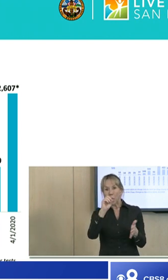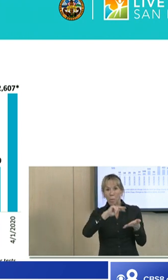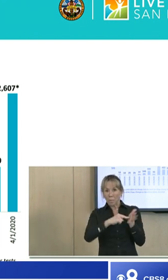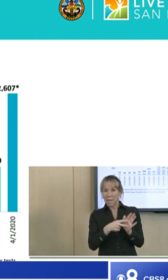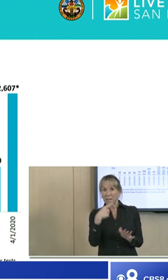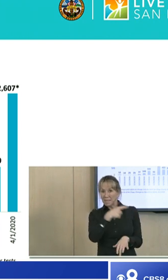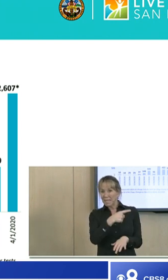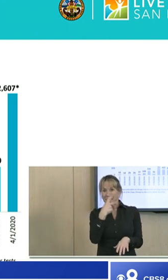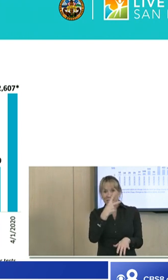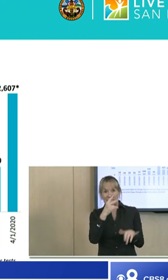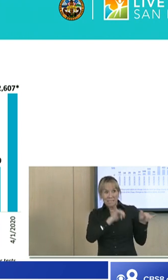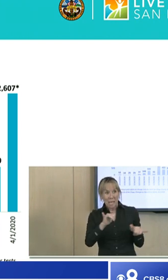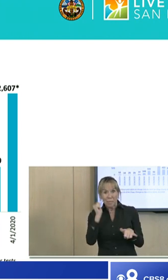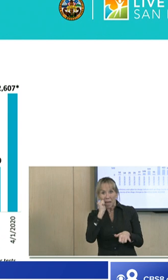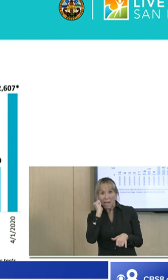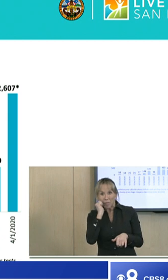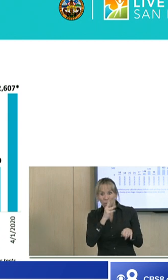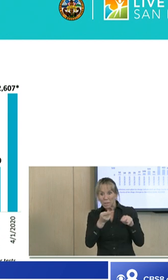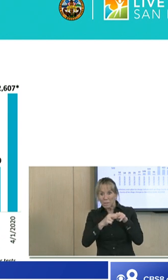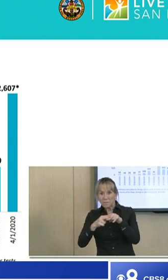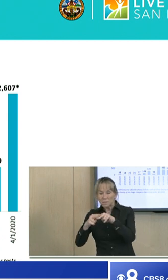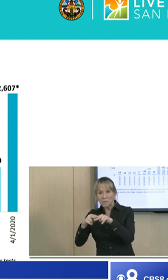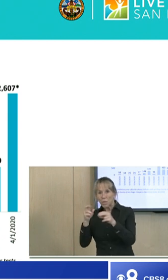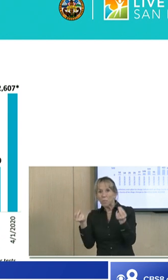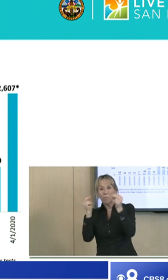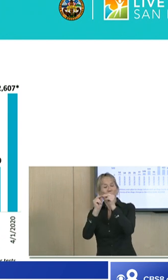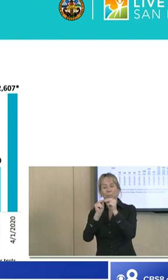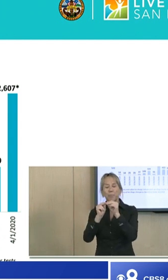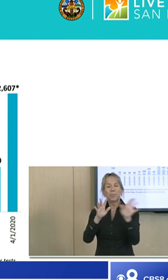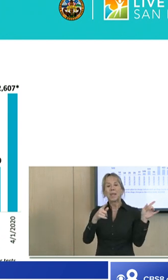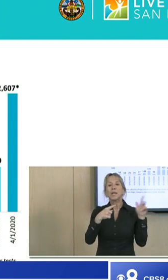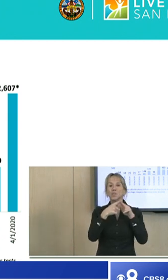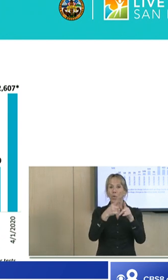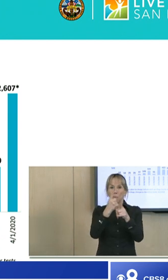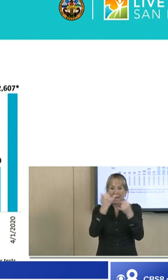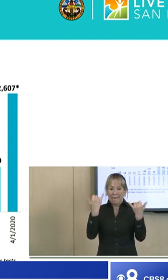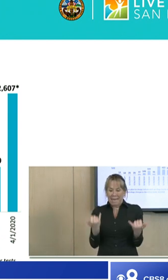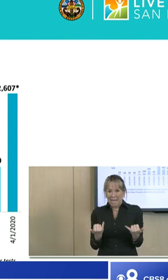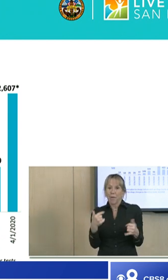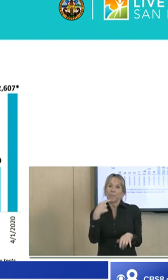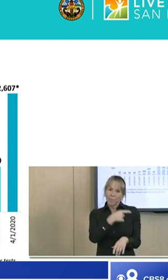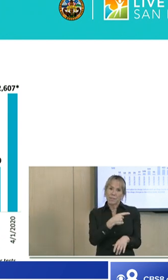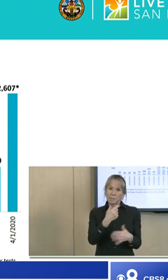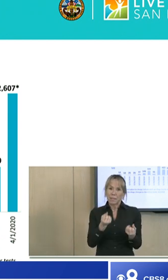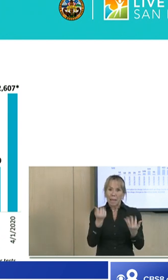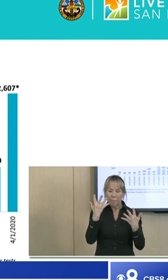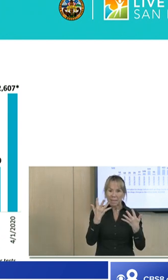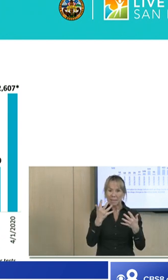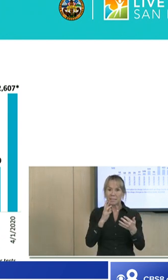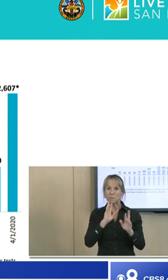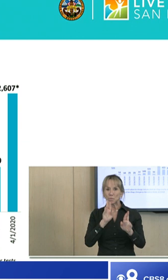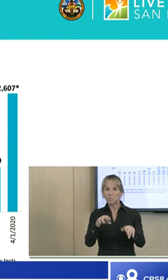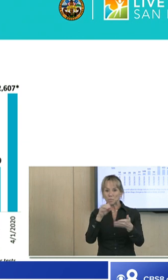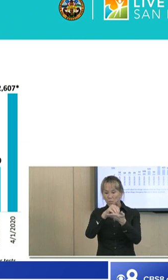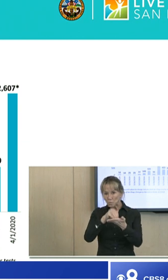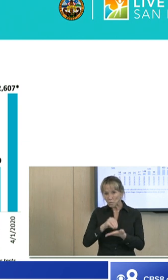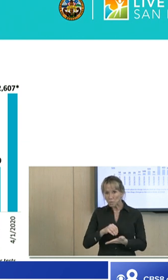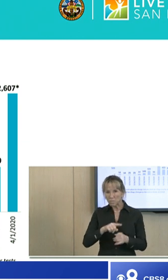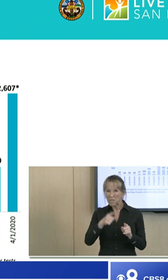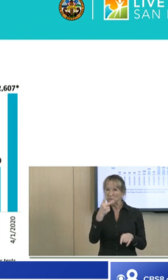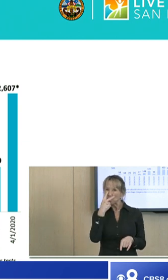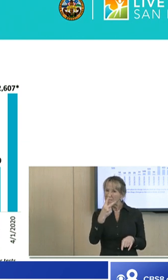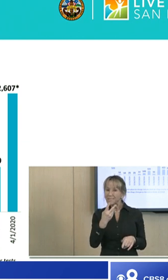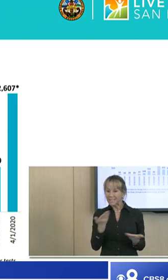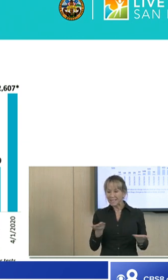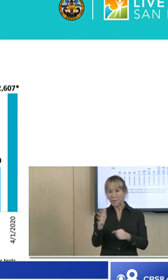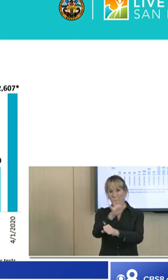this is the number we will see every day. This is just simply a reflection of this date and time. But as you can see, the broader trend is our region continues to